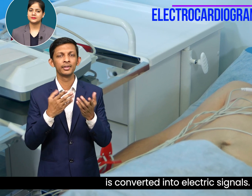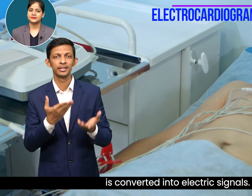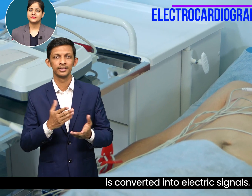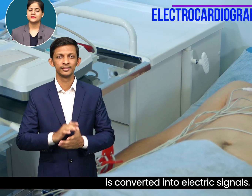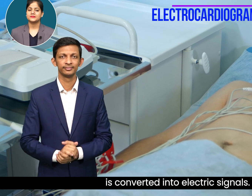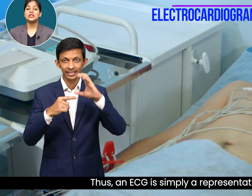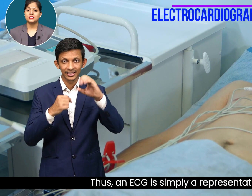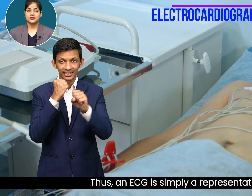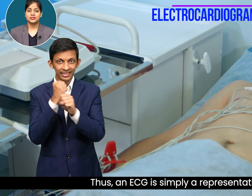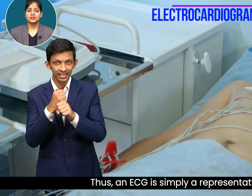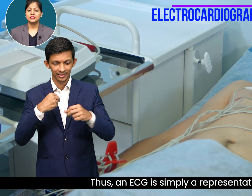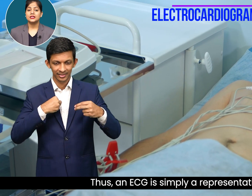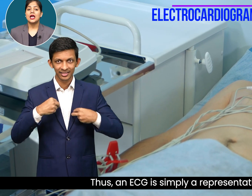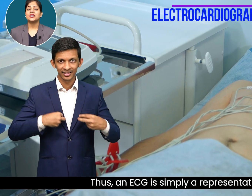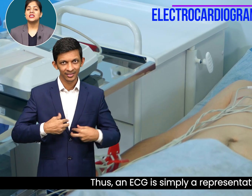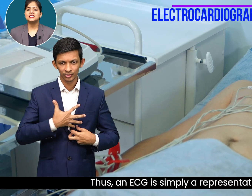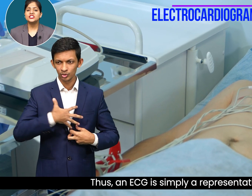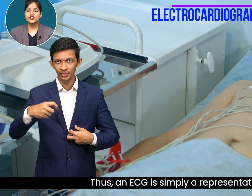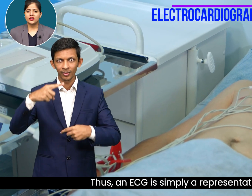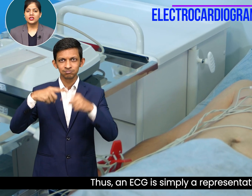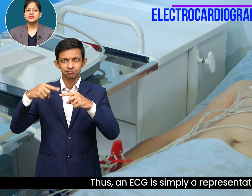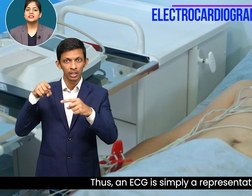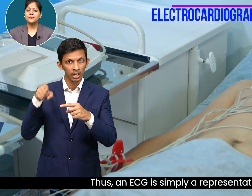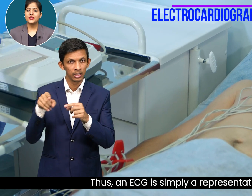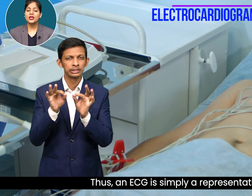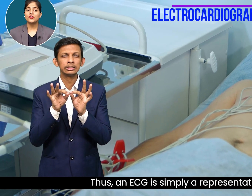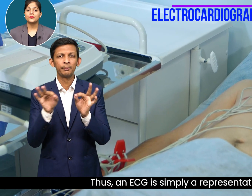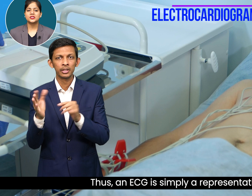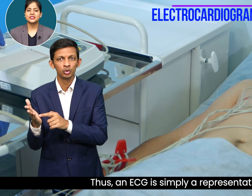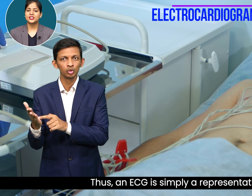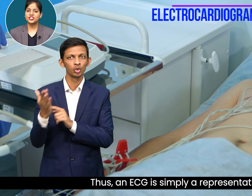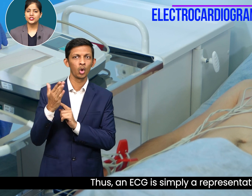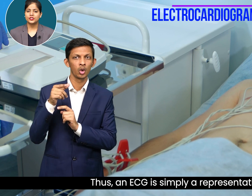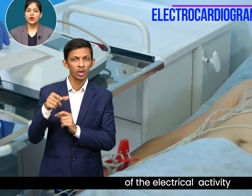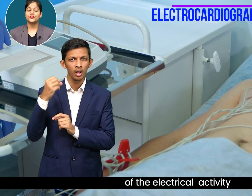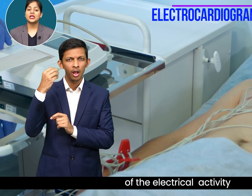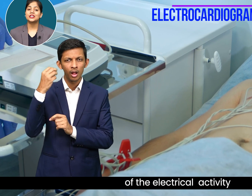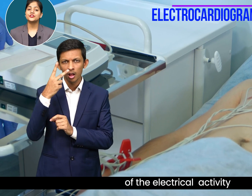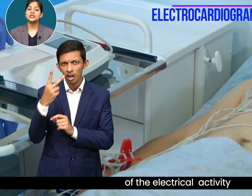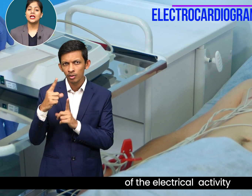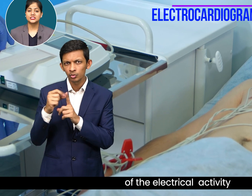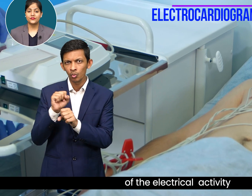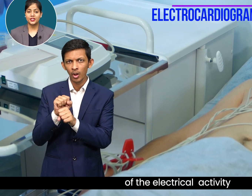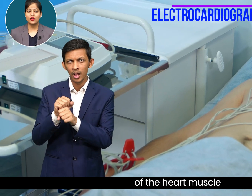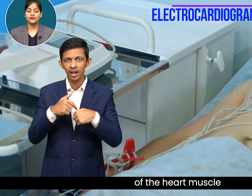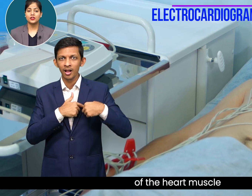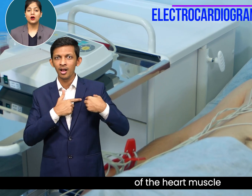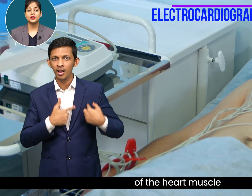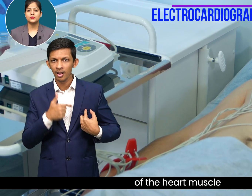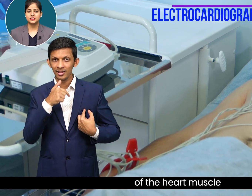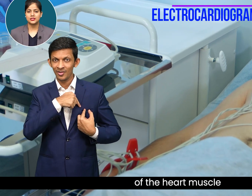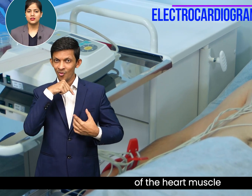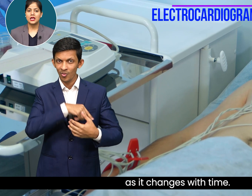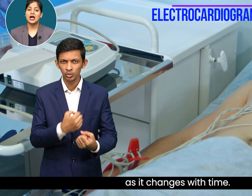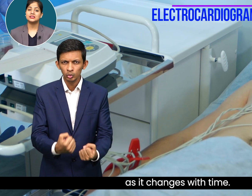signals. Thus, an ECG is simply a representation of the electrical activity of the